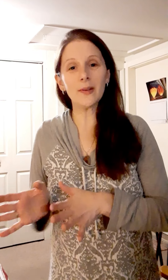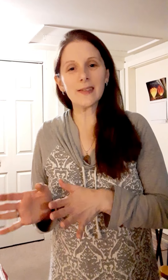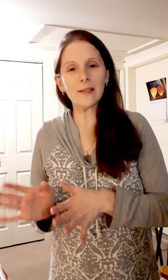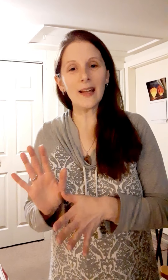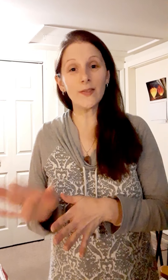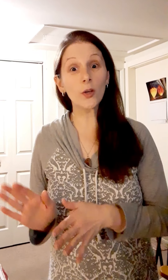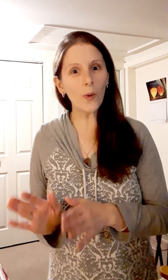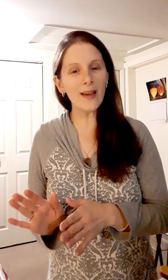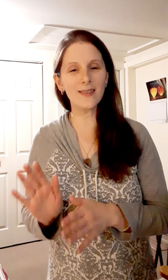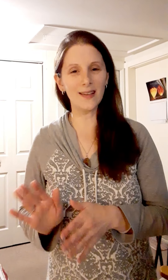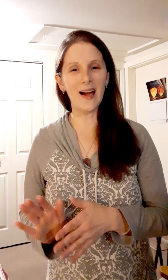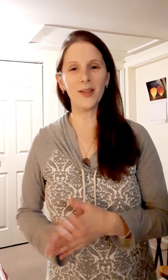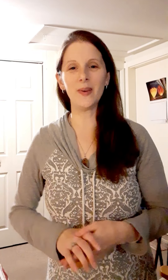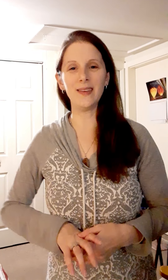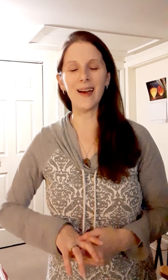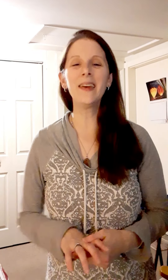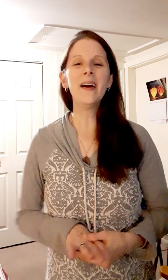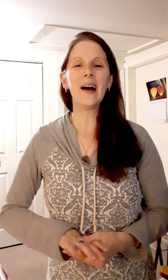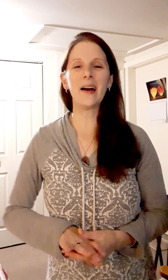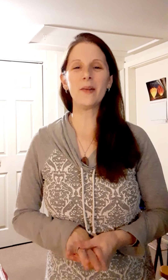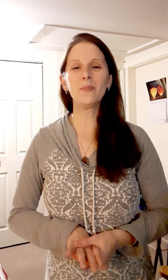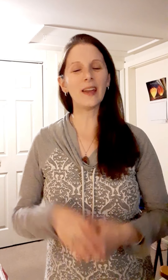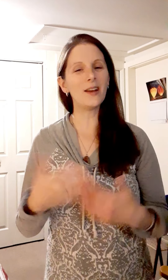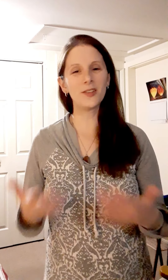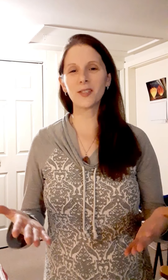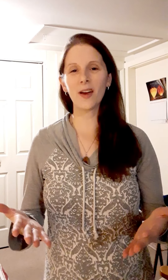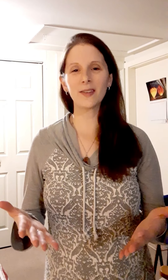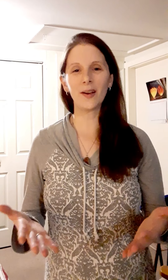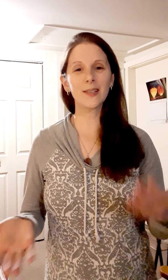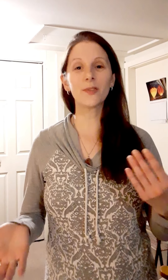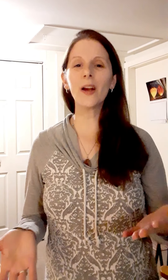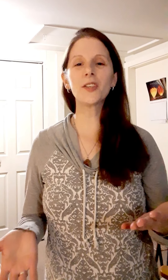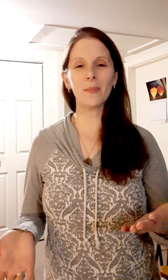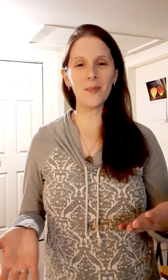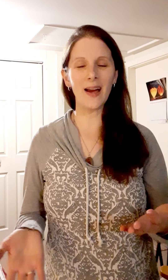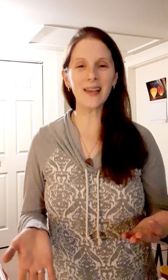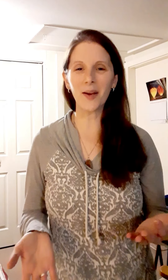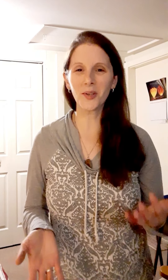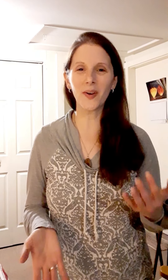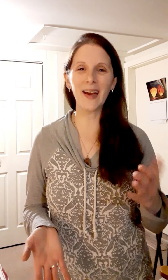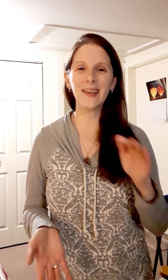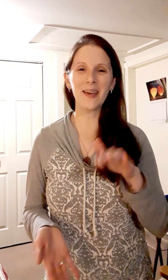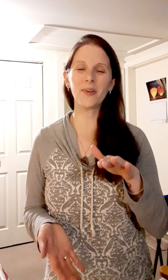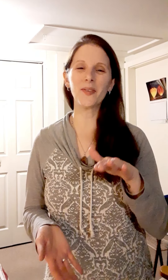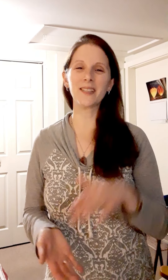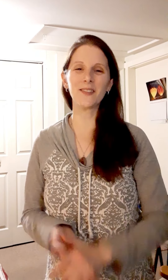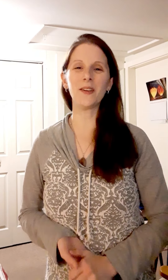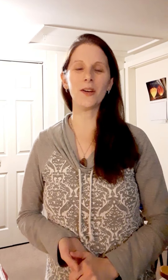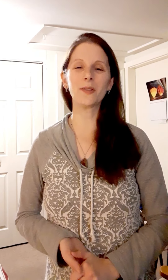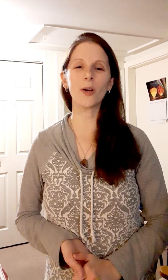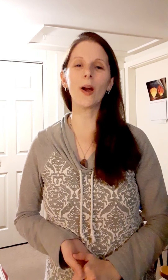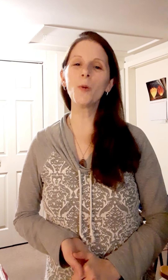still not even quite Halloween yet, but I just thought as long as it was fresh in my mind, I would go ahead and post this video. So I hope you